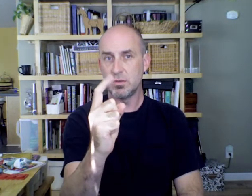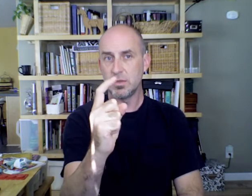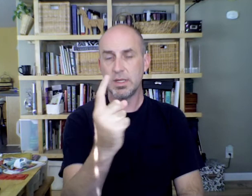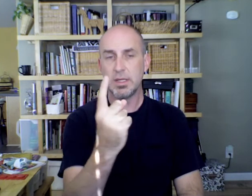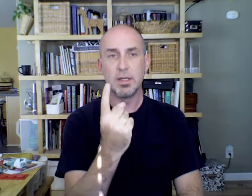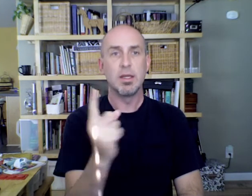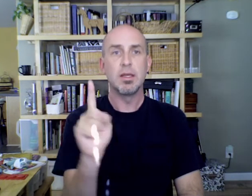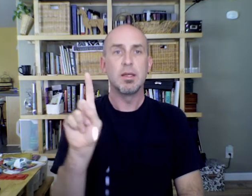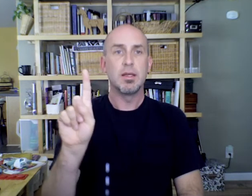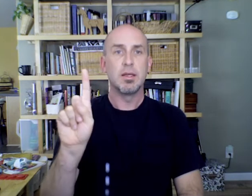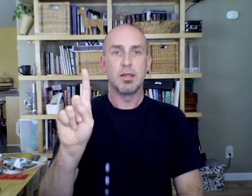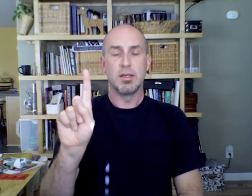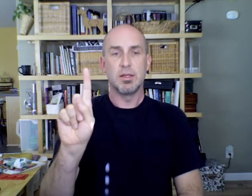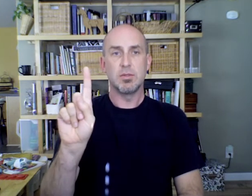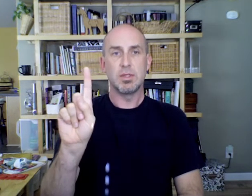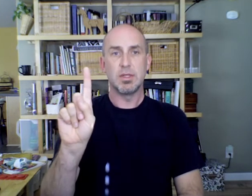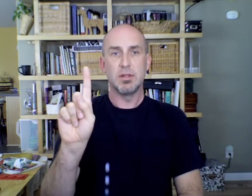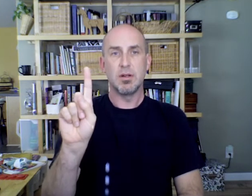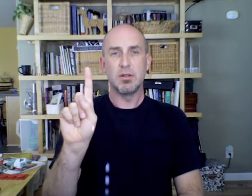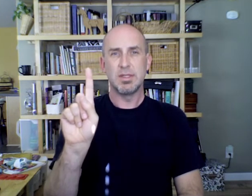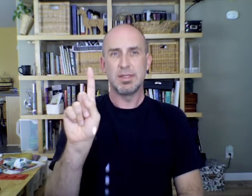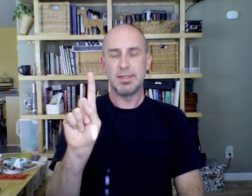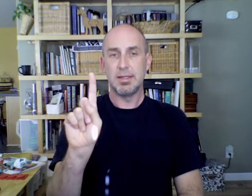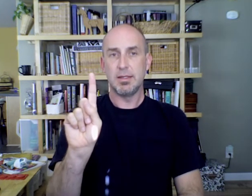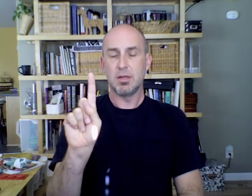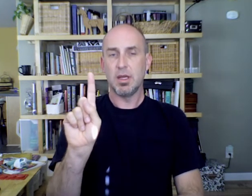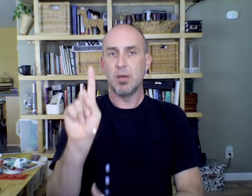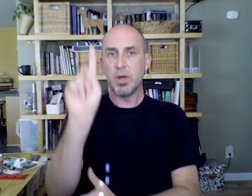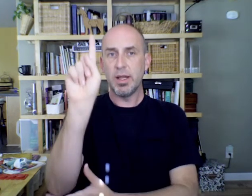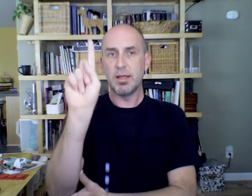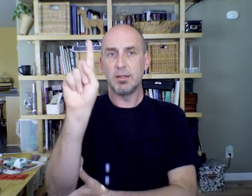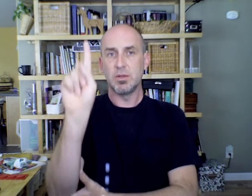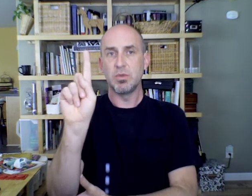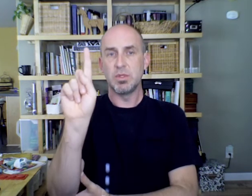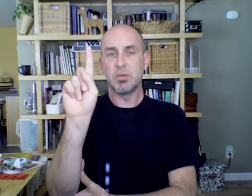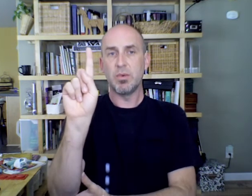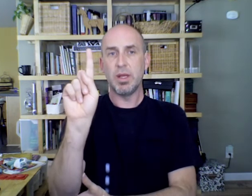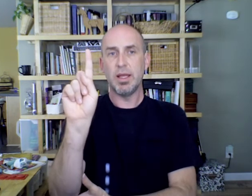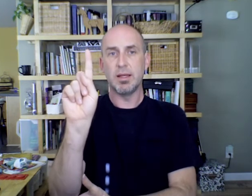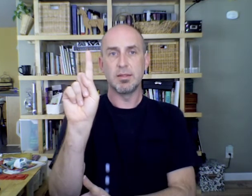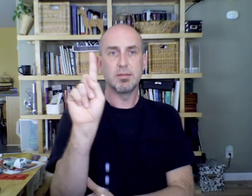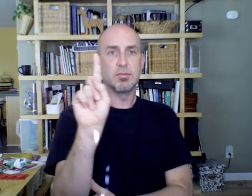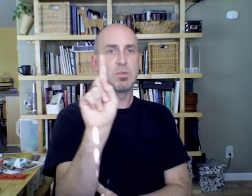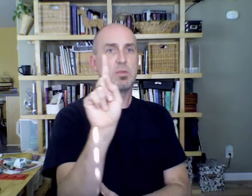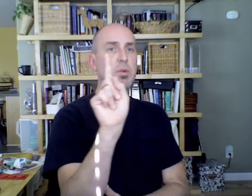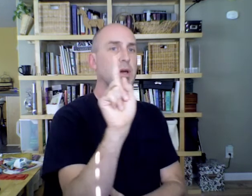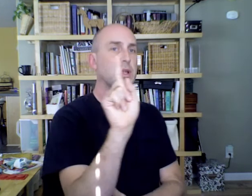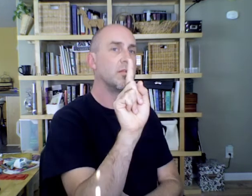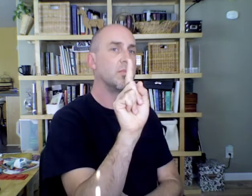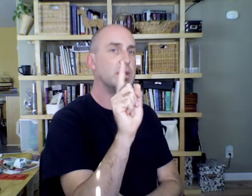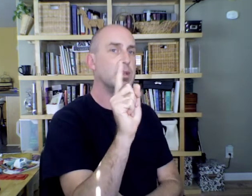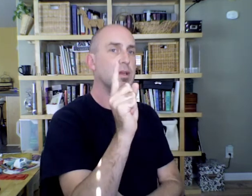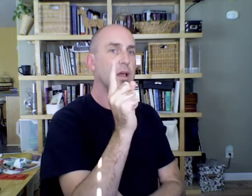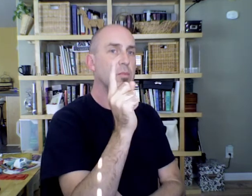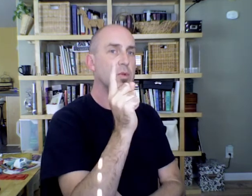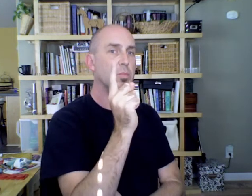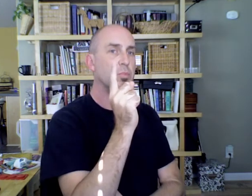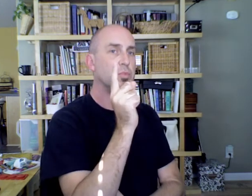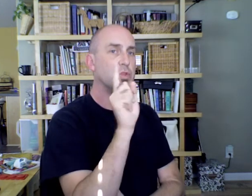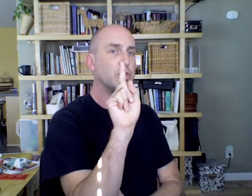with it. Here's what's a little hard to see. Okay, I'm right-handed, so I'm using my right hand. I'm going to turn my body a little bit. I'm going to turn